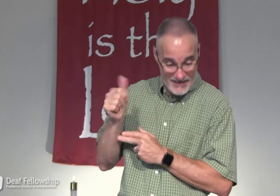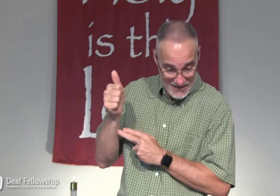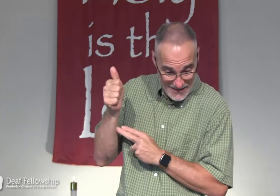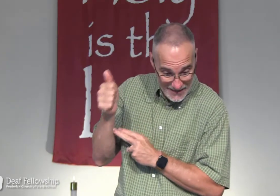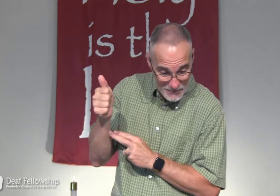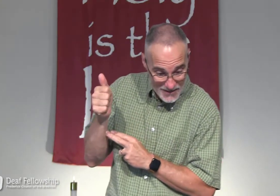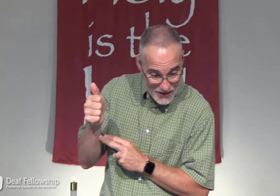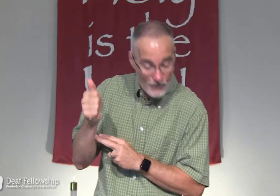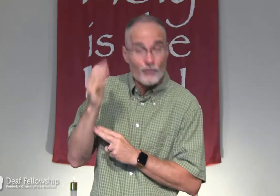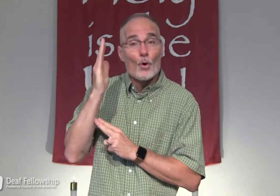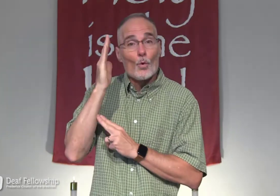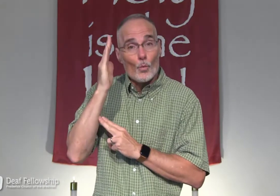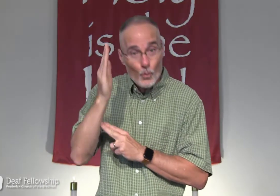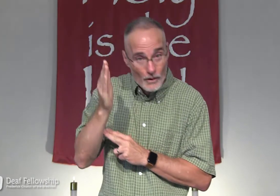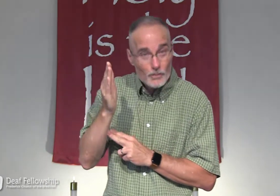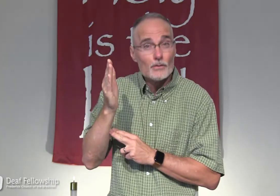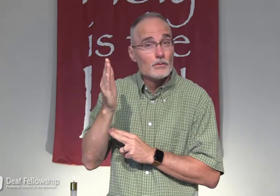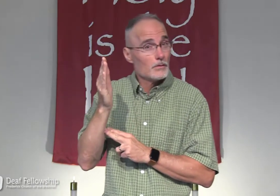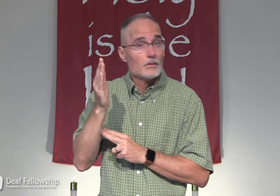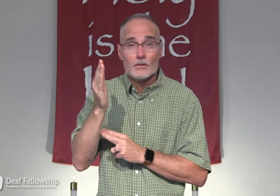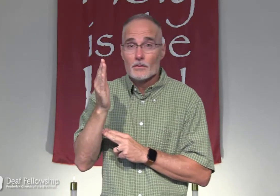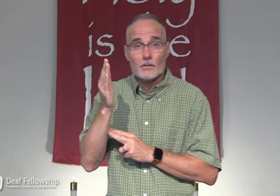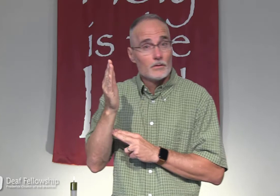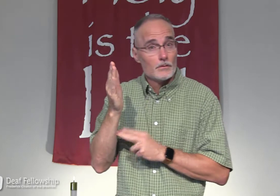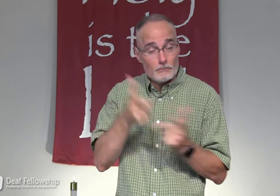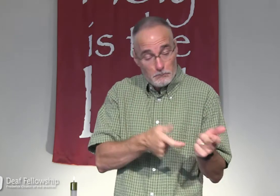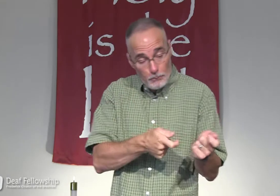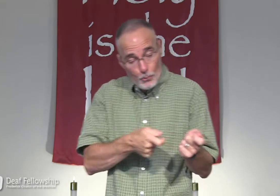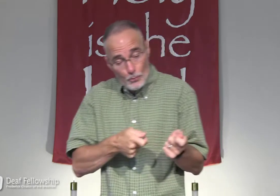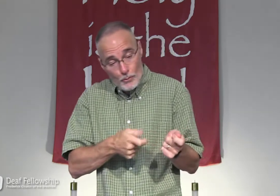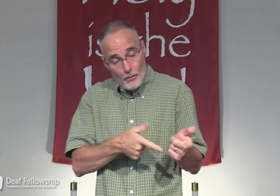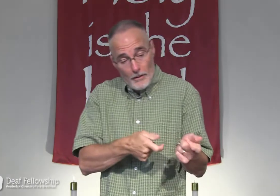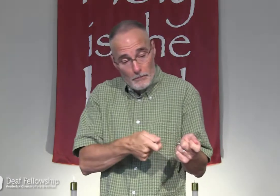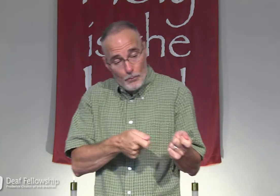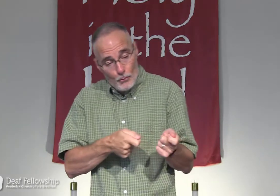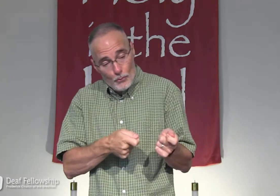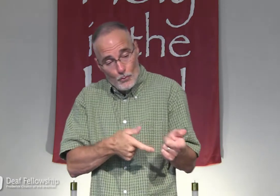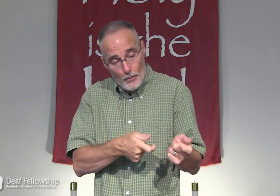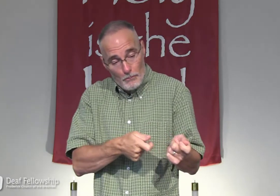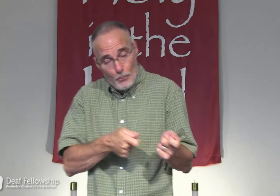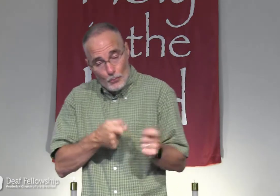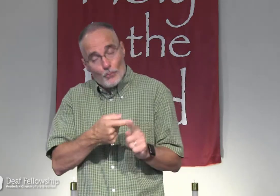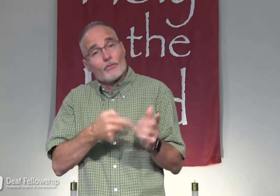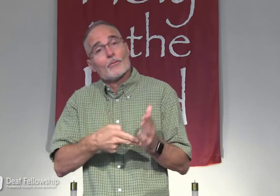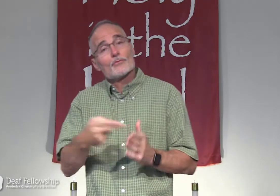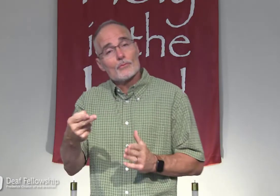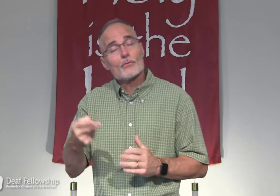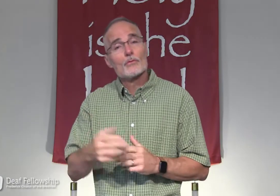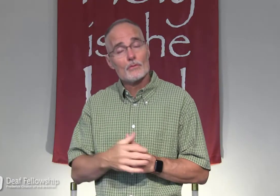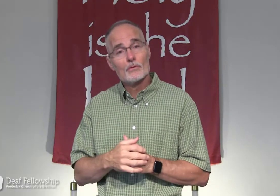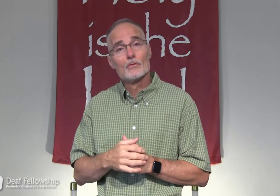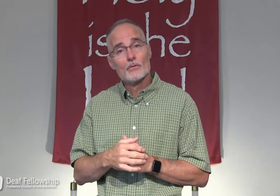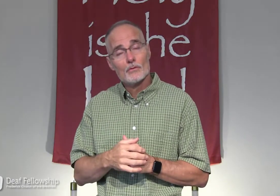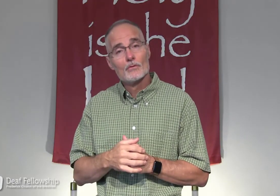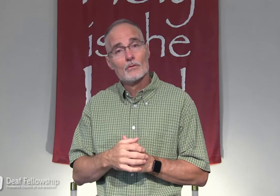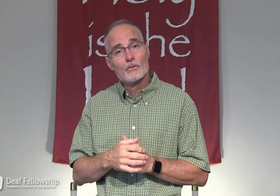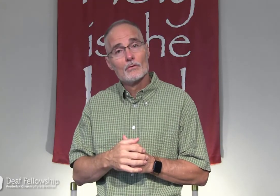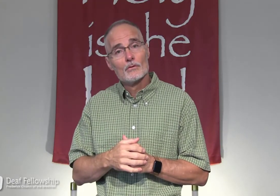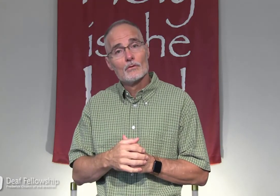Satan himself will try to pull you and pull you from the